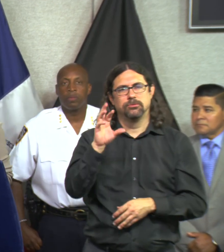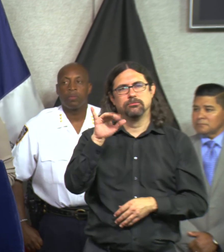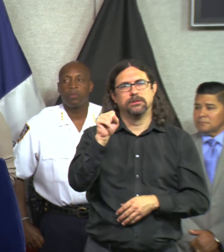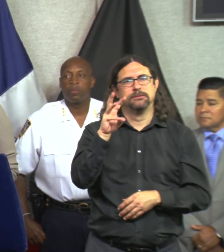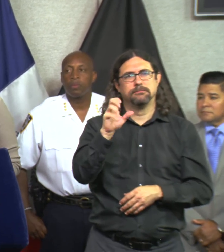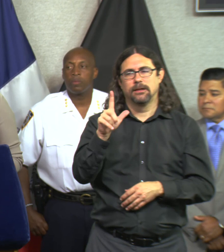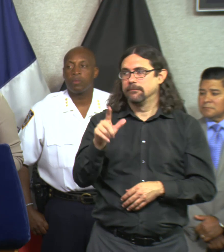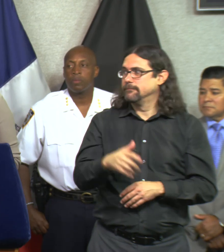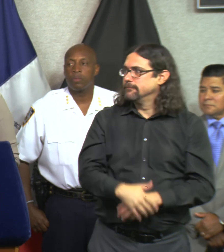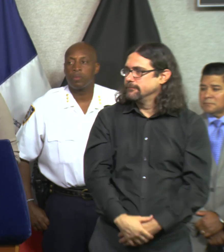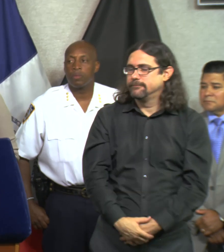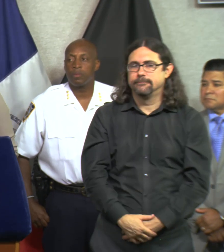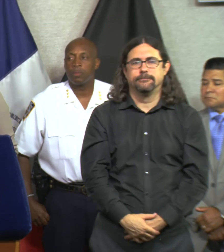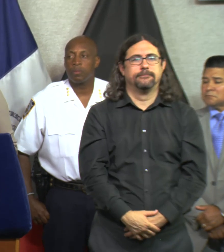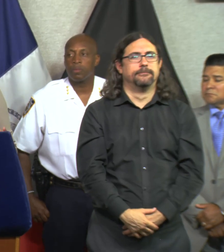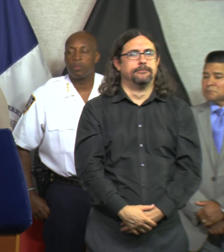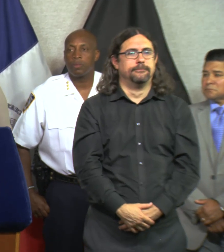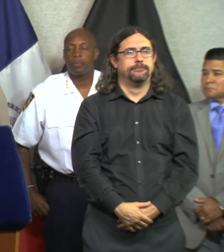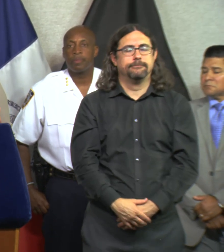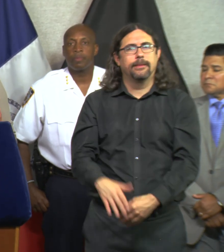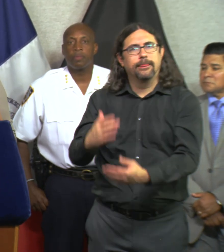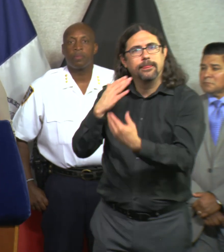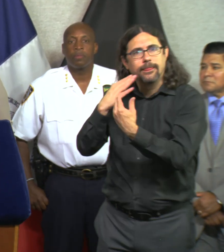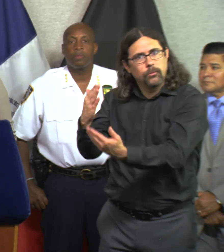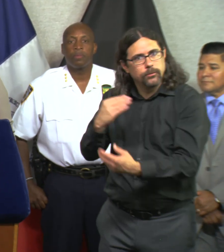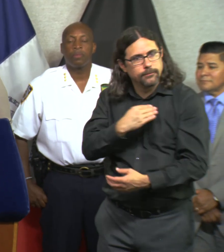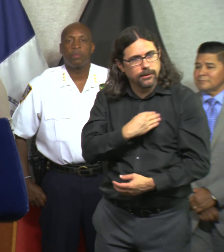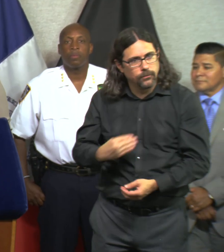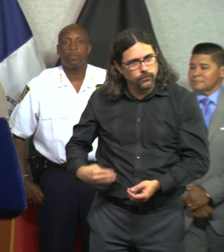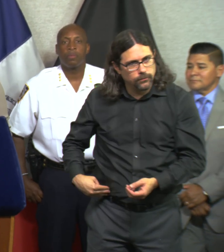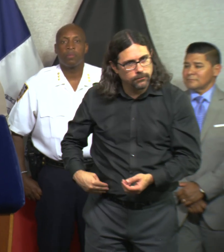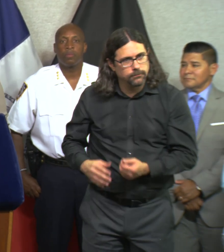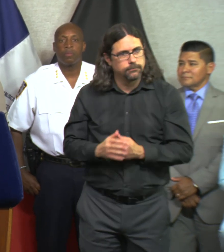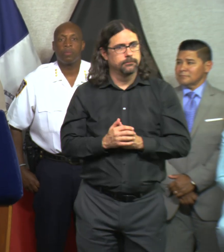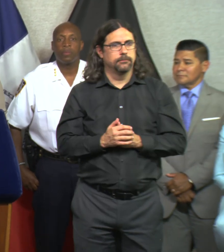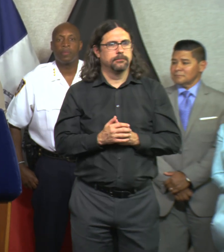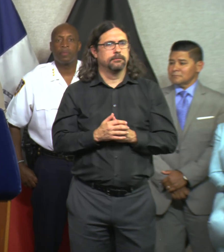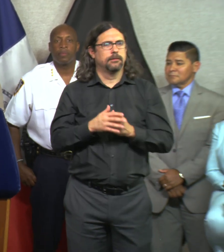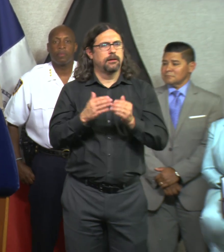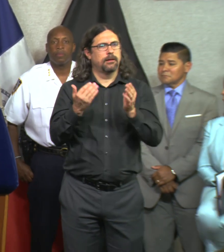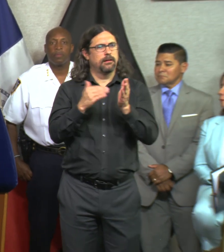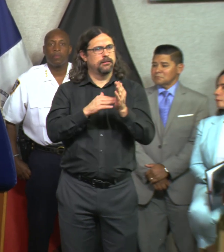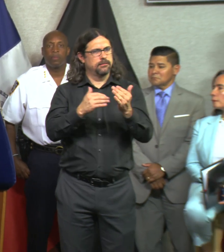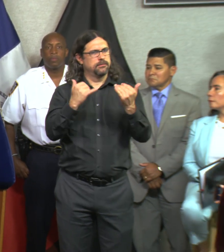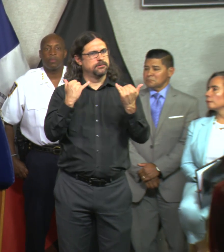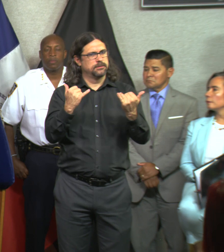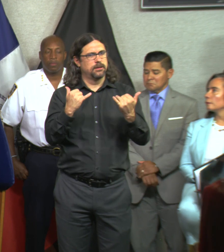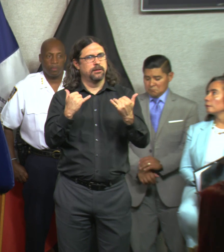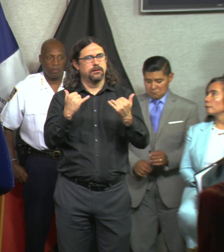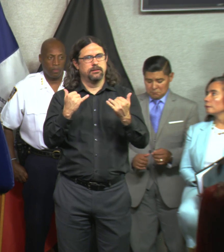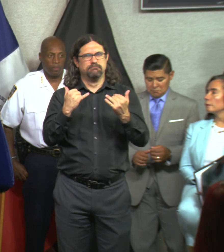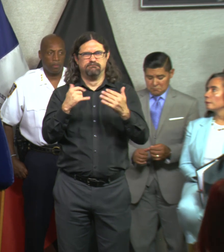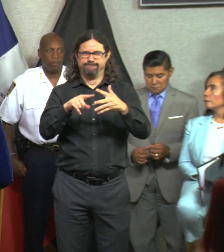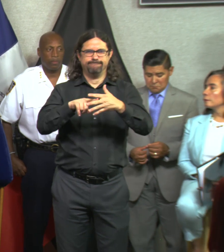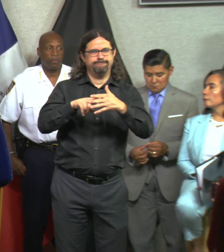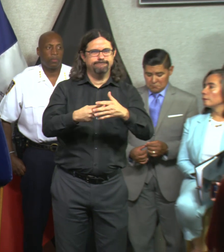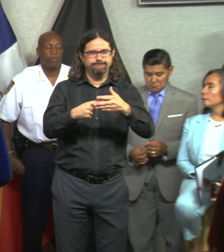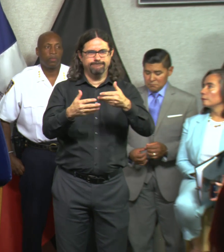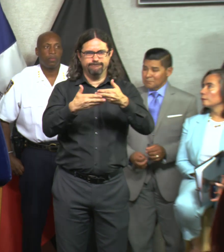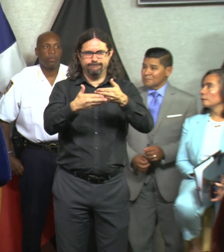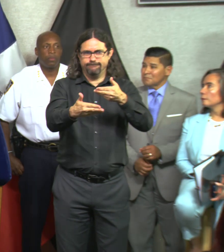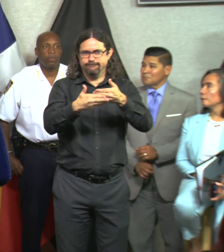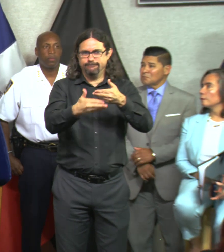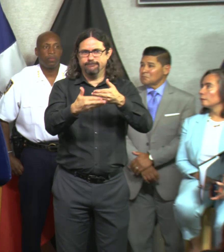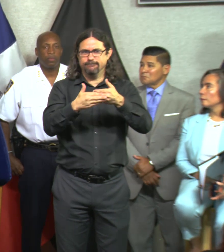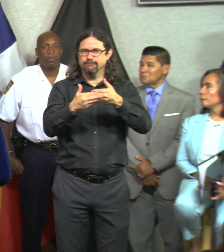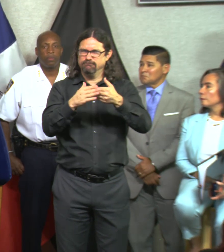Thank you, Mayor. Again, today is the start of this dangerous heat wave. As the mayor mentioned, these temperatures are going